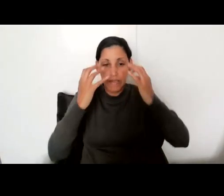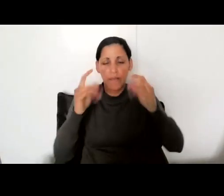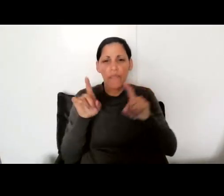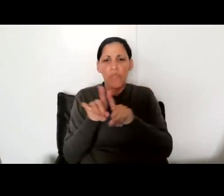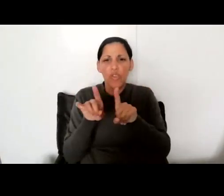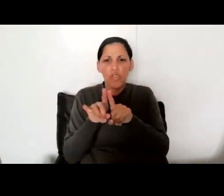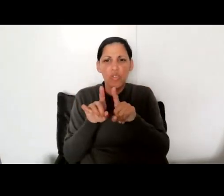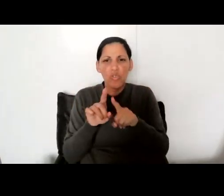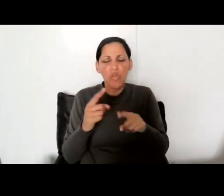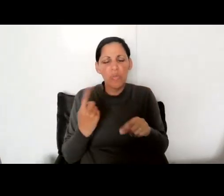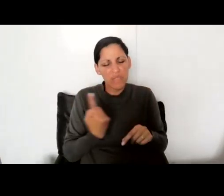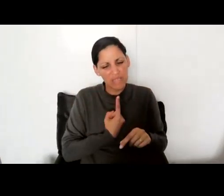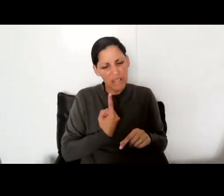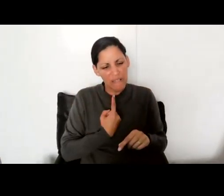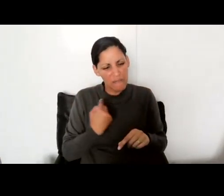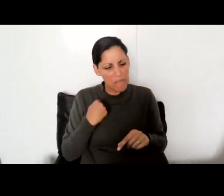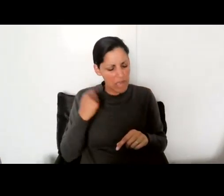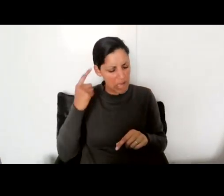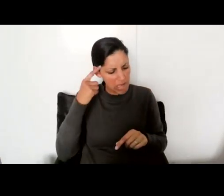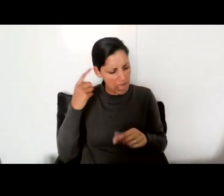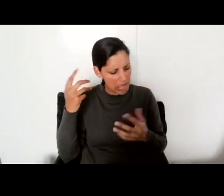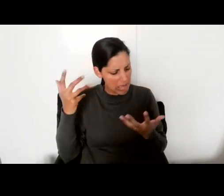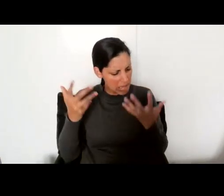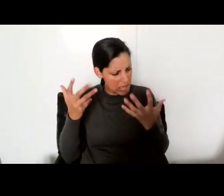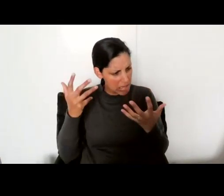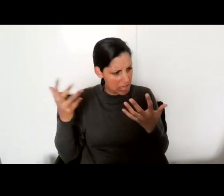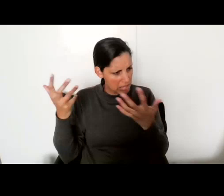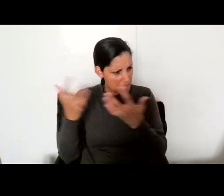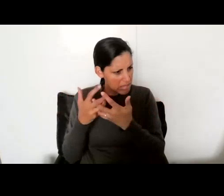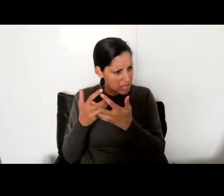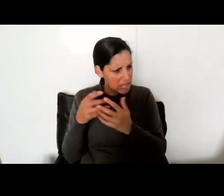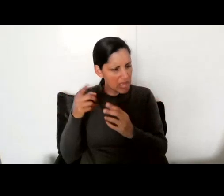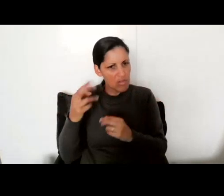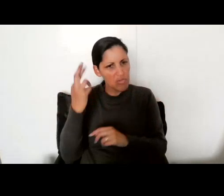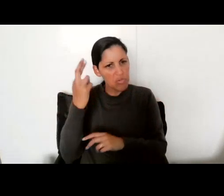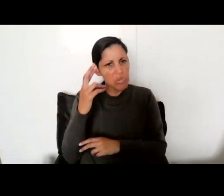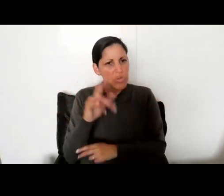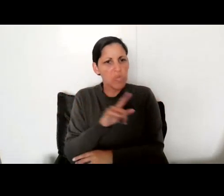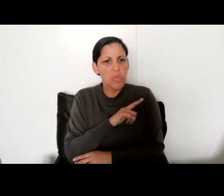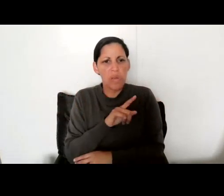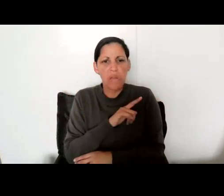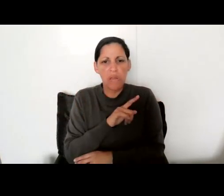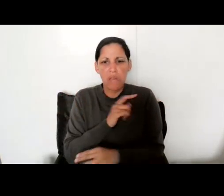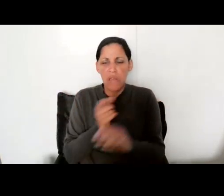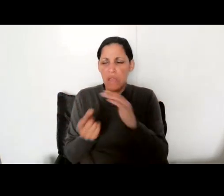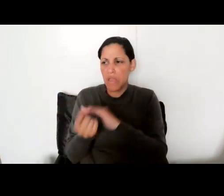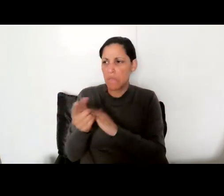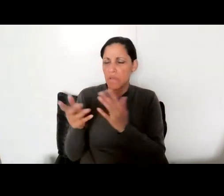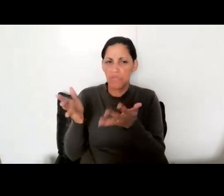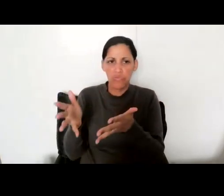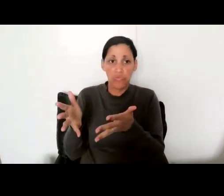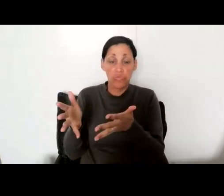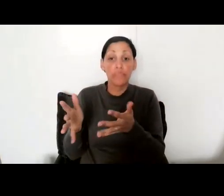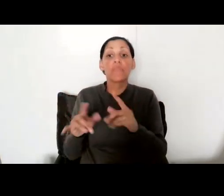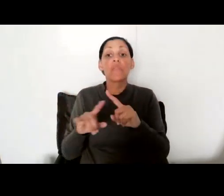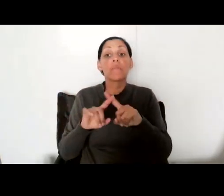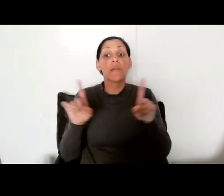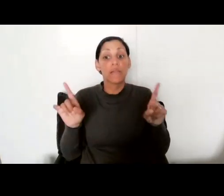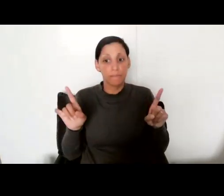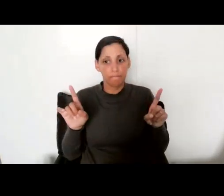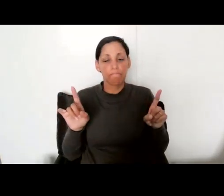my mind to understand what could be the reason. But more than anything, I think it's